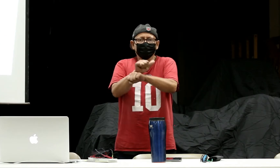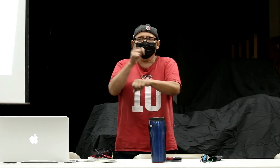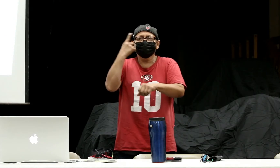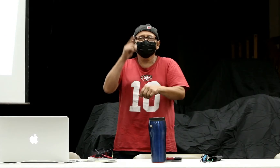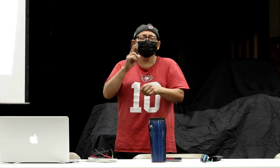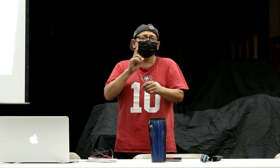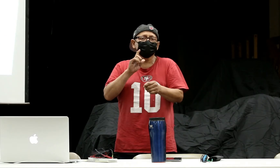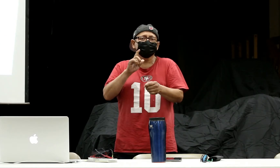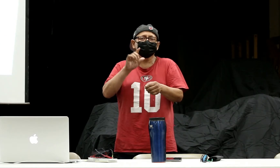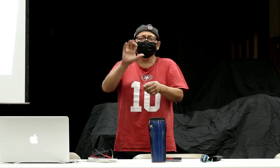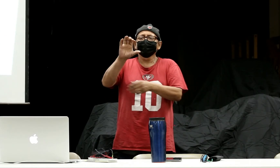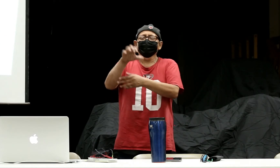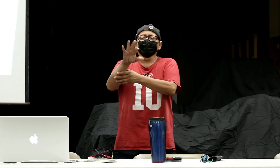appointment.